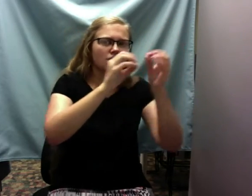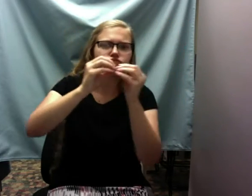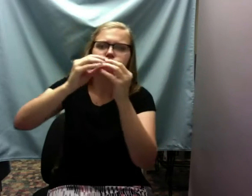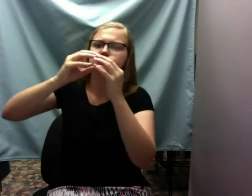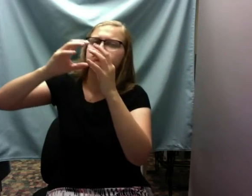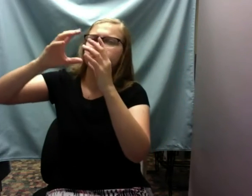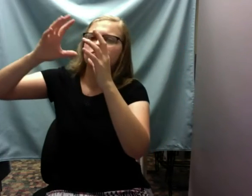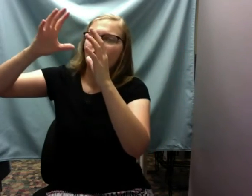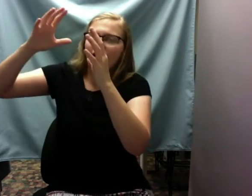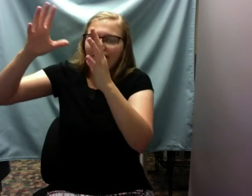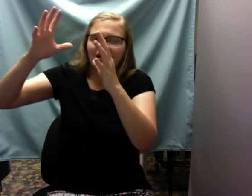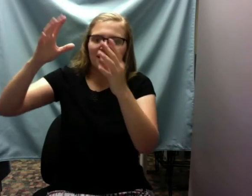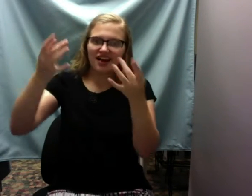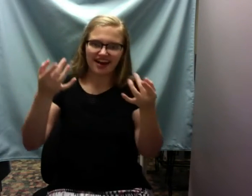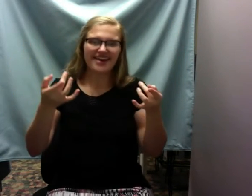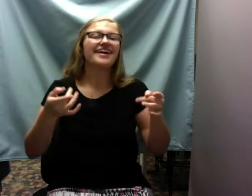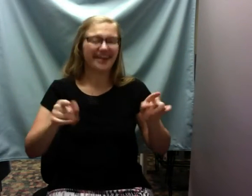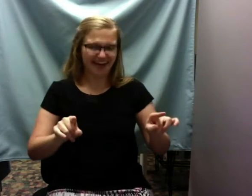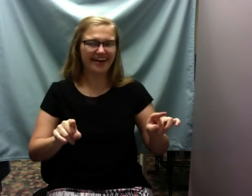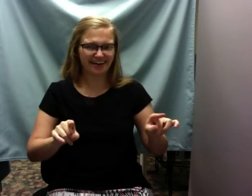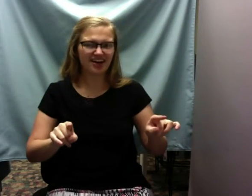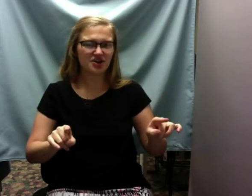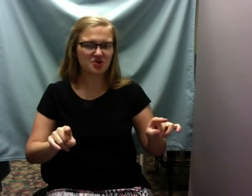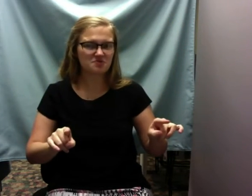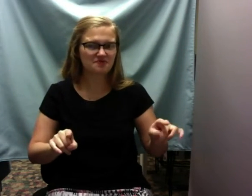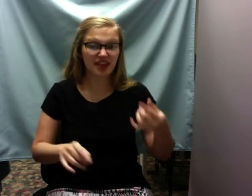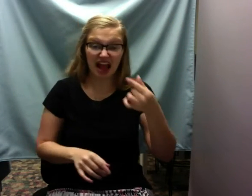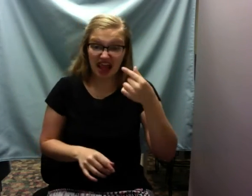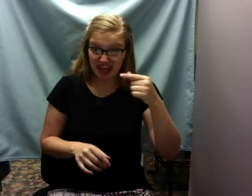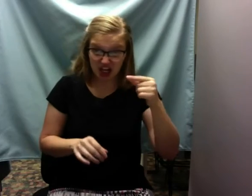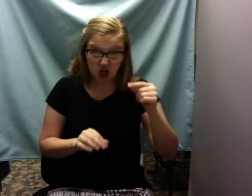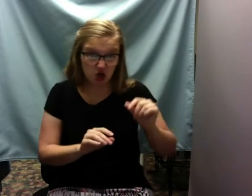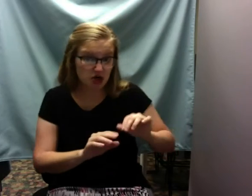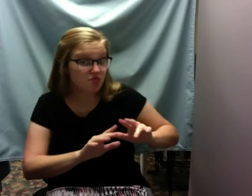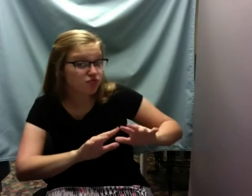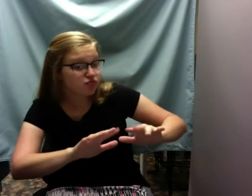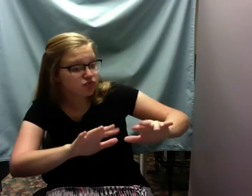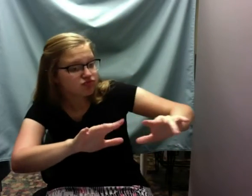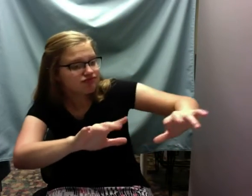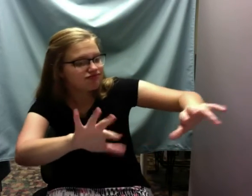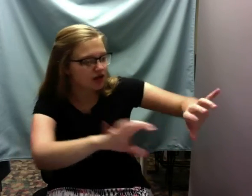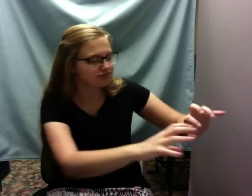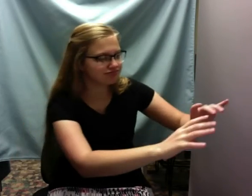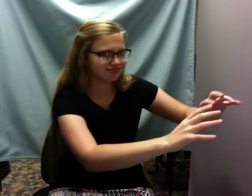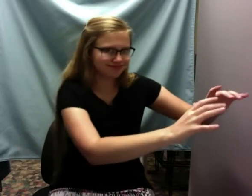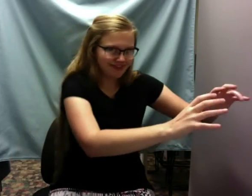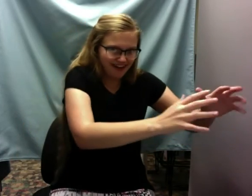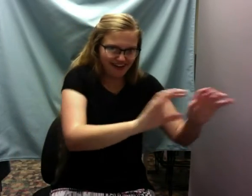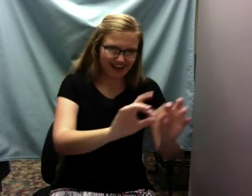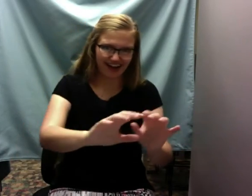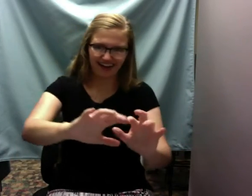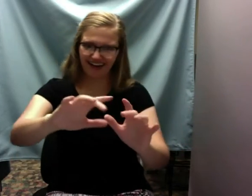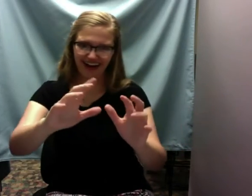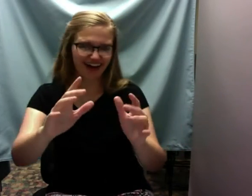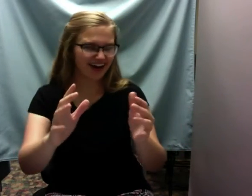itself upon the earth." And it was so. And the earth brought forth grass and herb yielding seed after his kind, and the